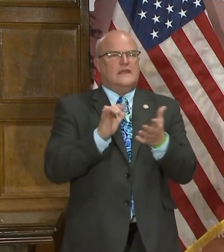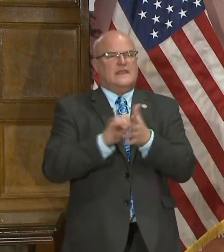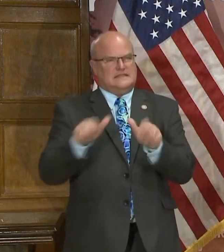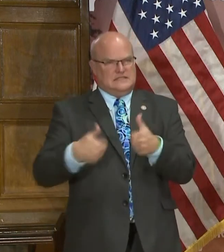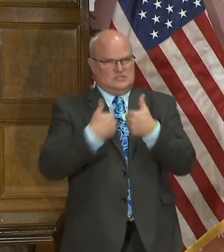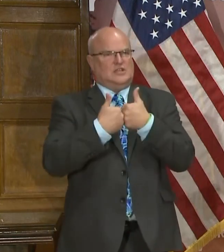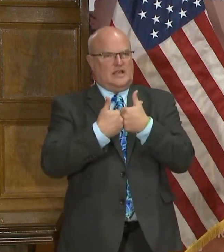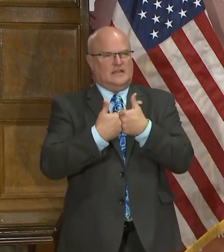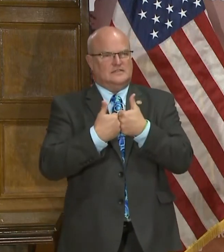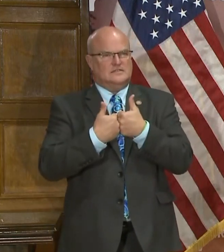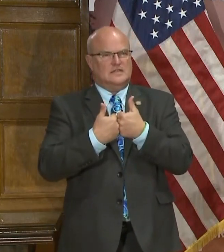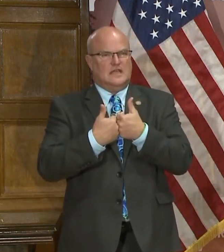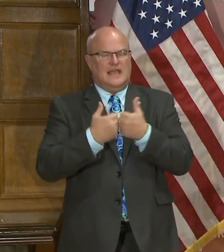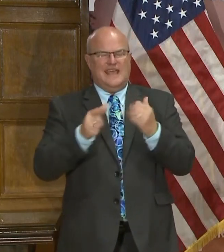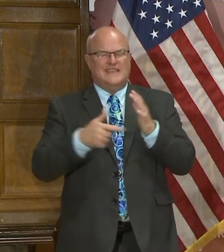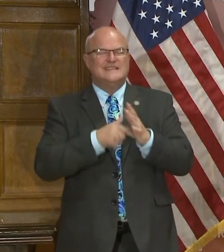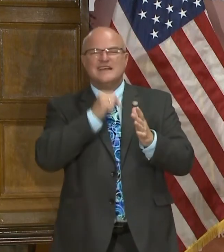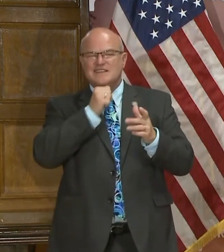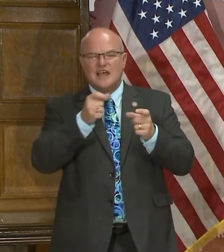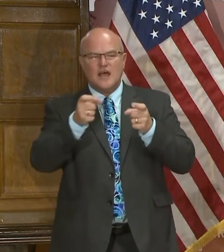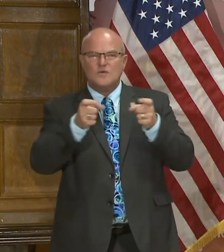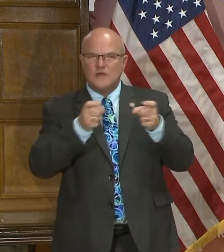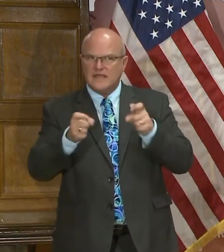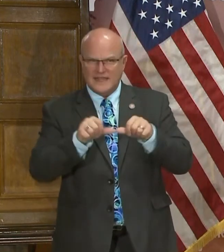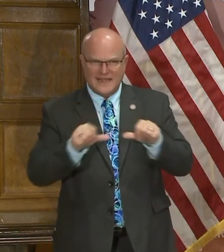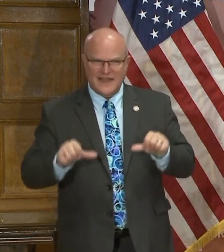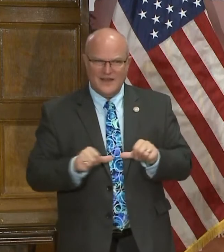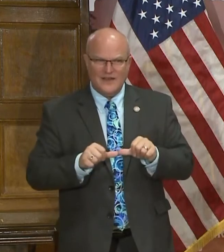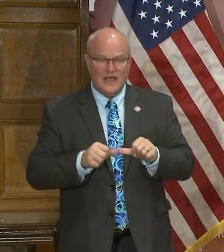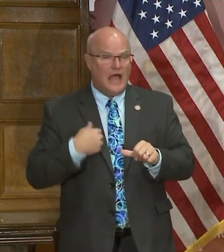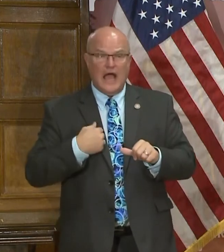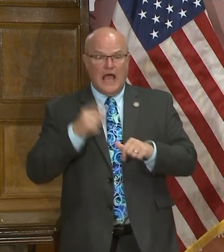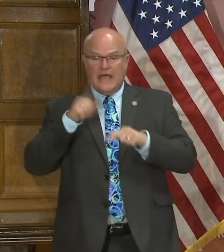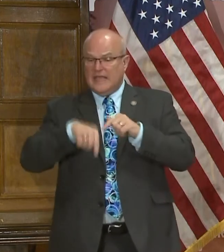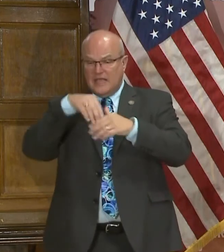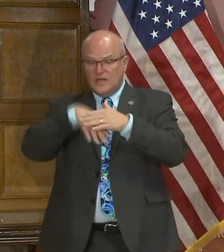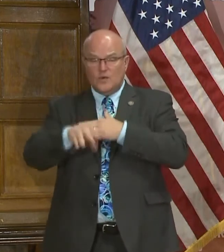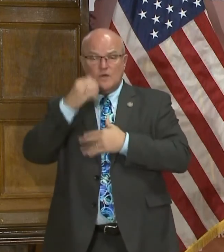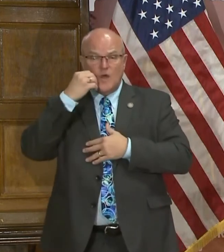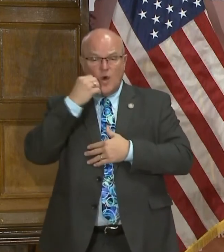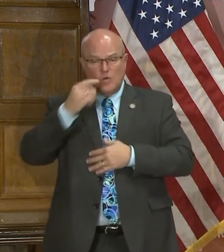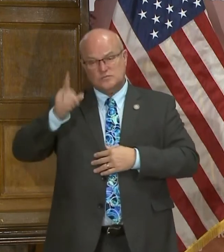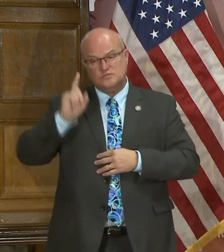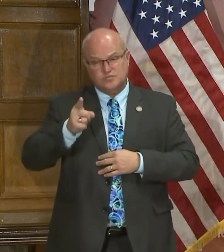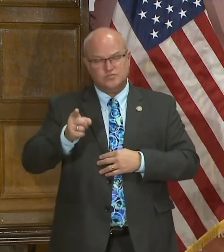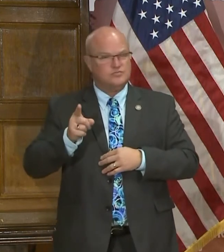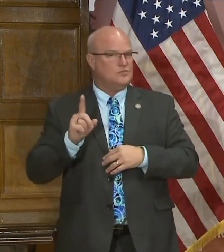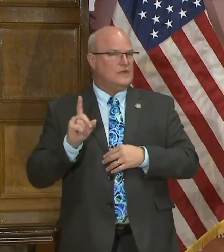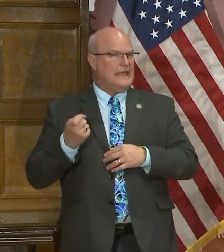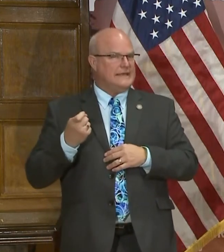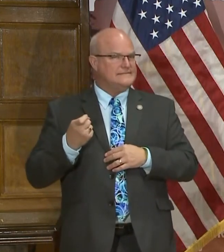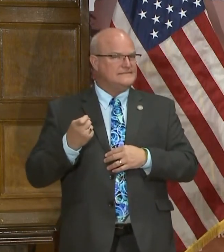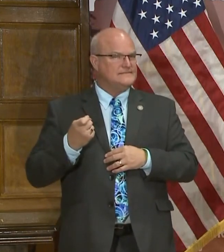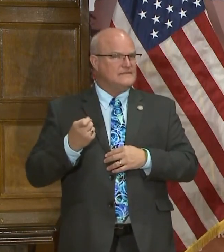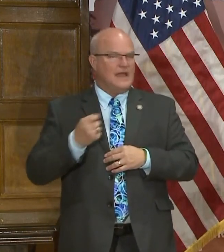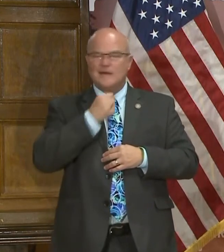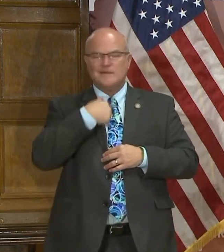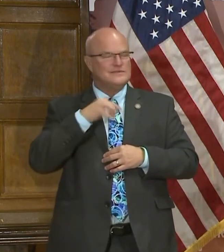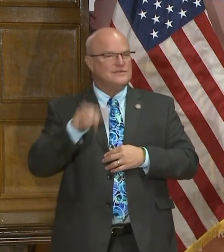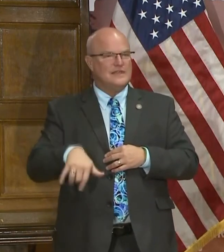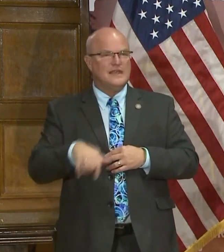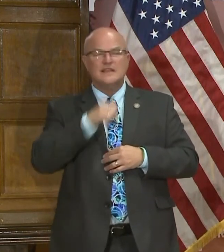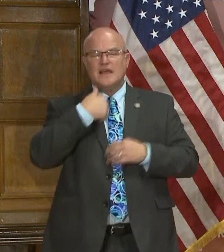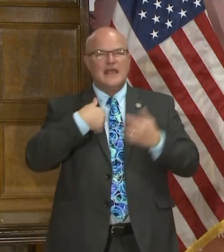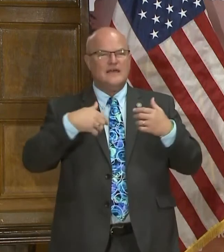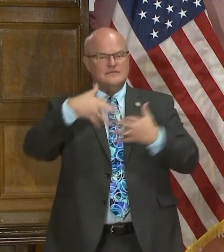challenge, and this is an unregulated area. We can't go into homes. We're not going to be doing that. We're not going to have a